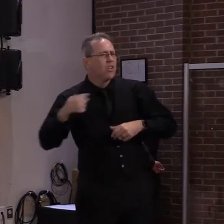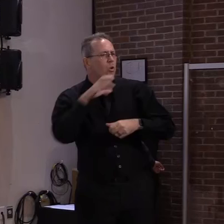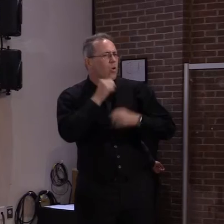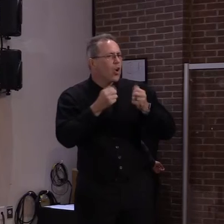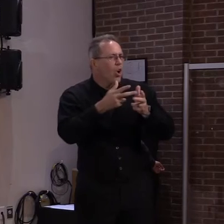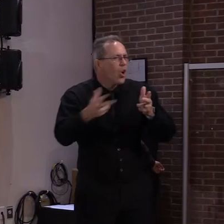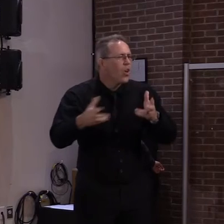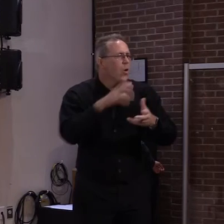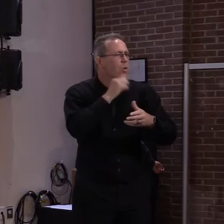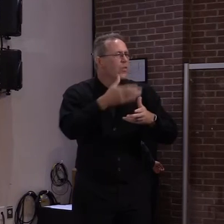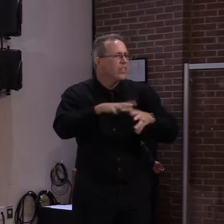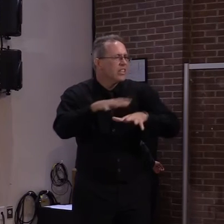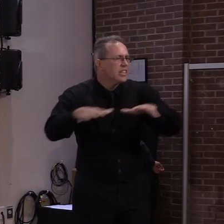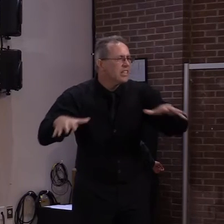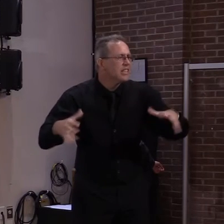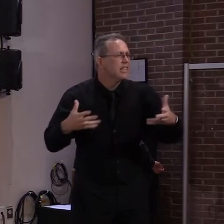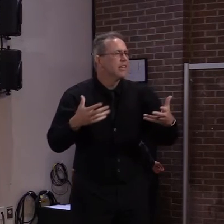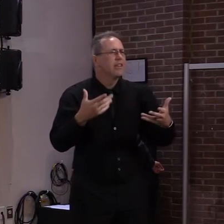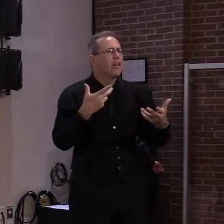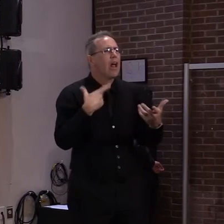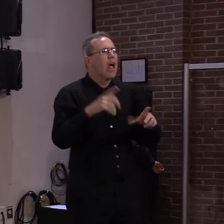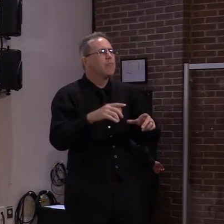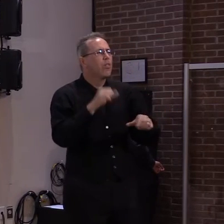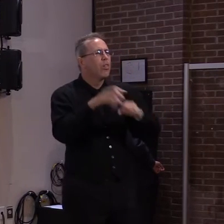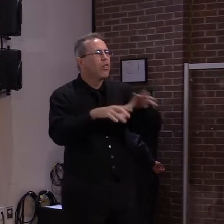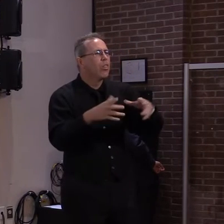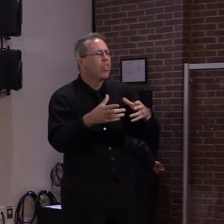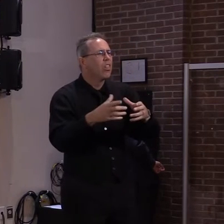in coordinating with Commissioner Sherling's team.